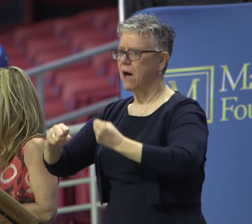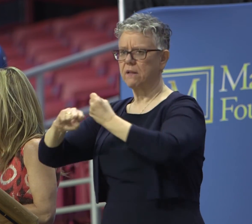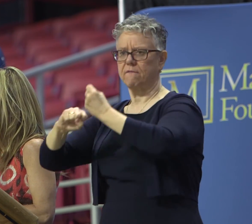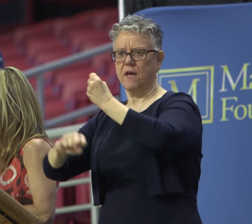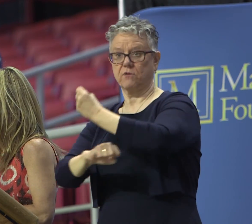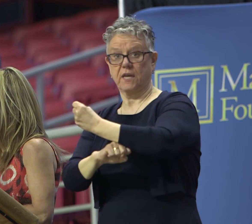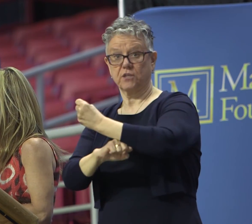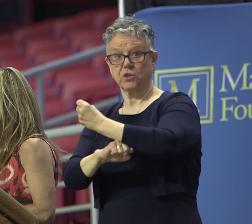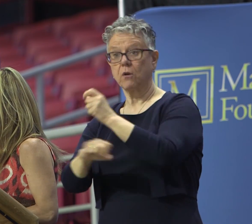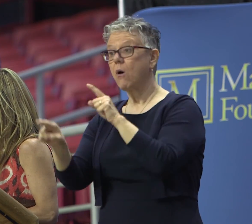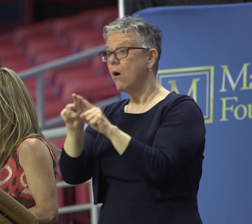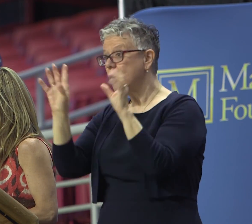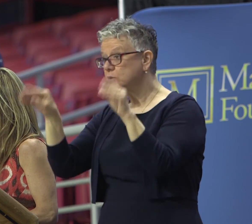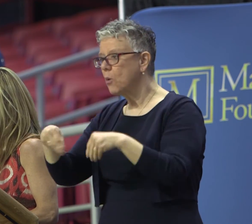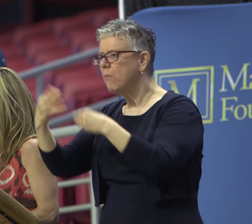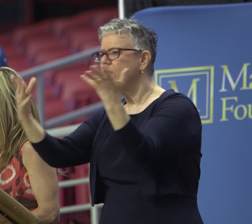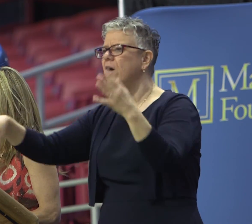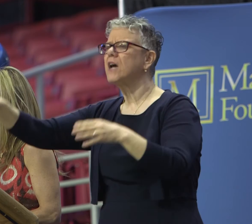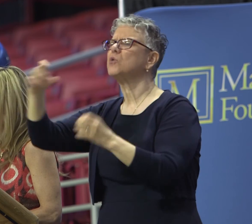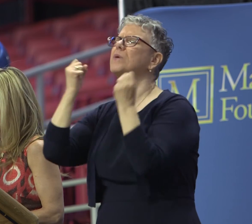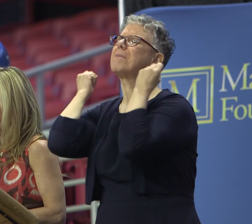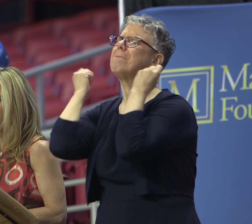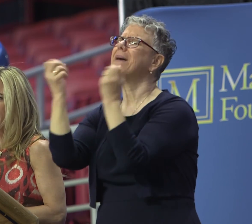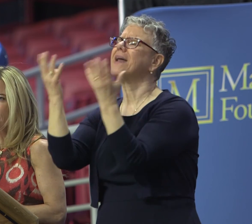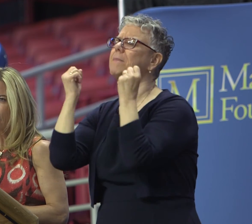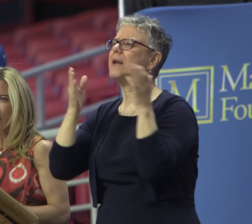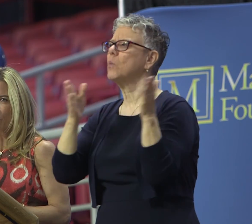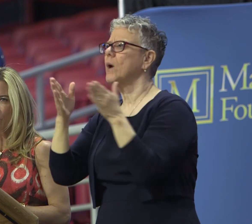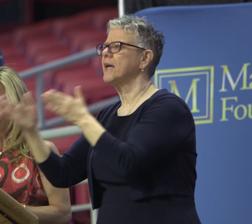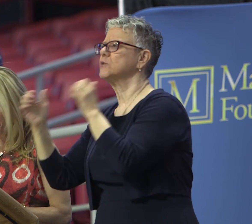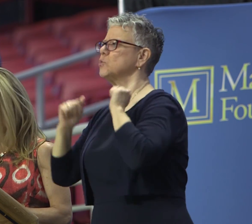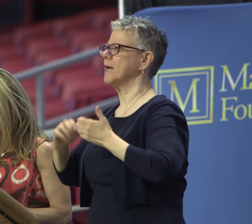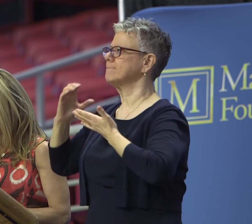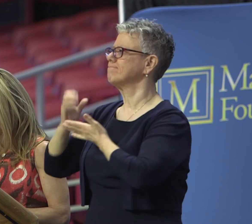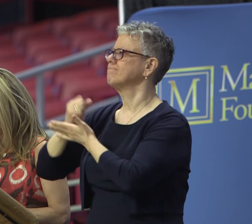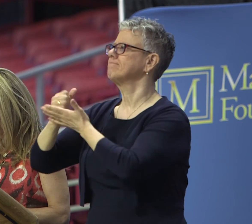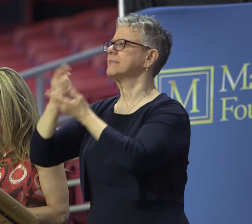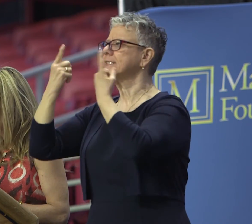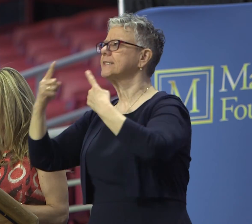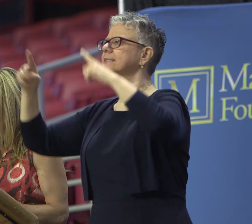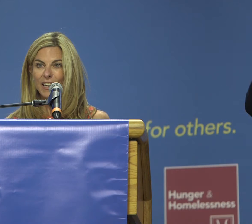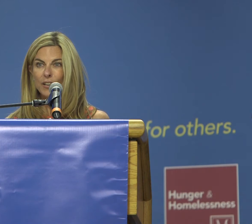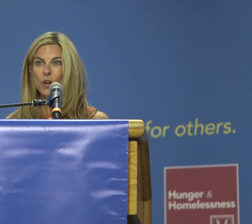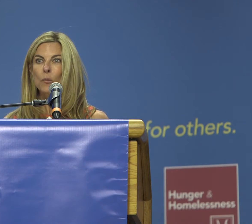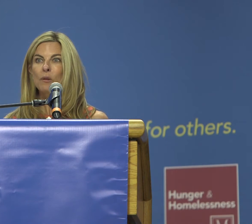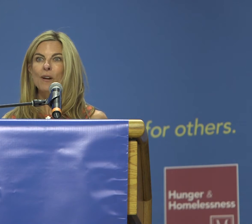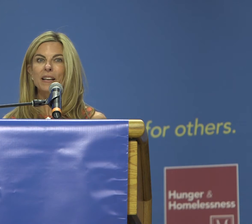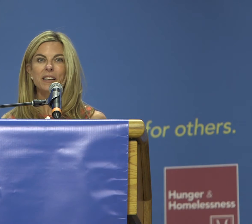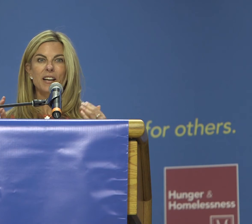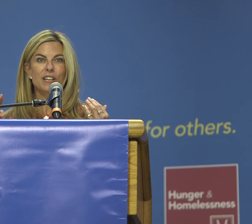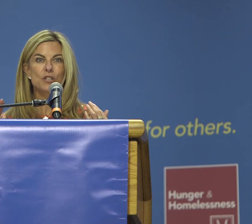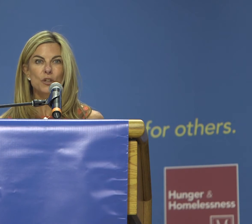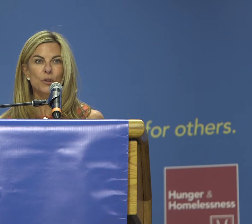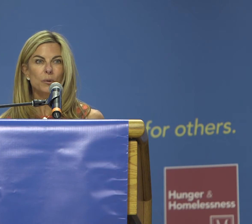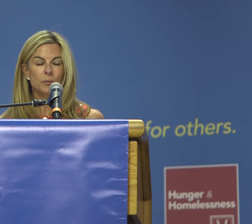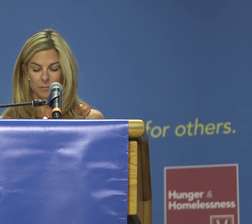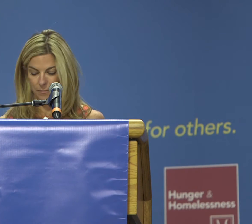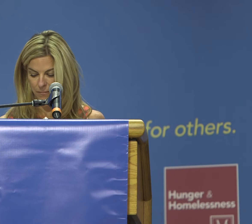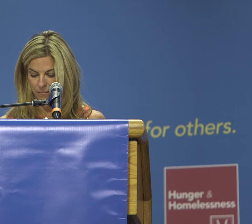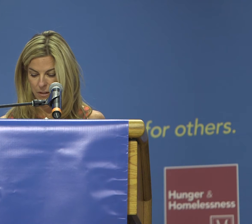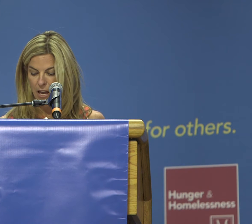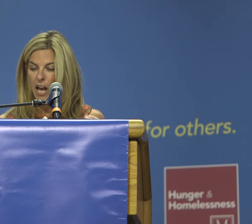and provide you with so many tools to succeed in life. Today, we recognize